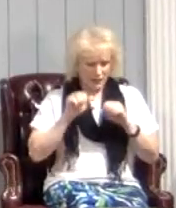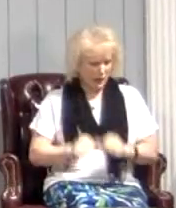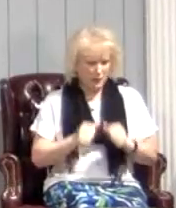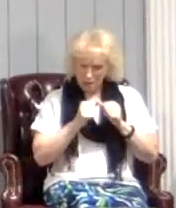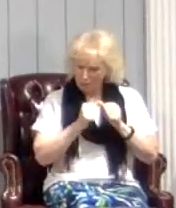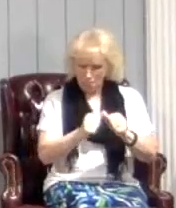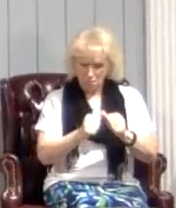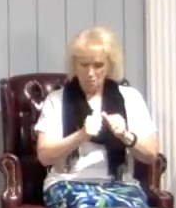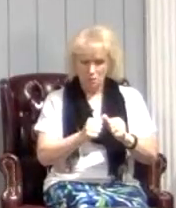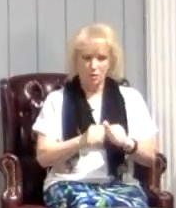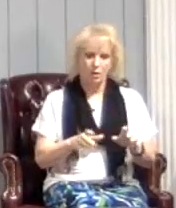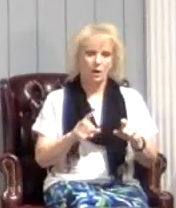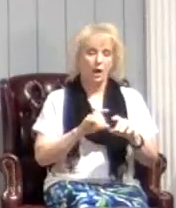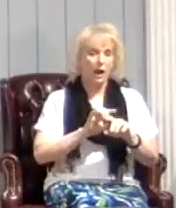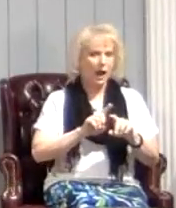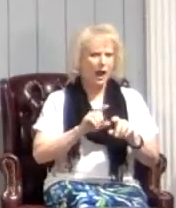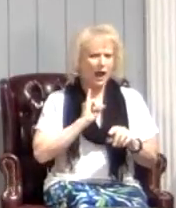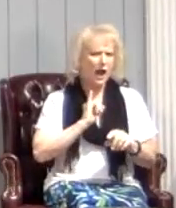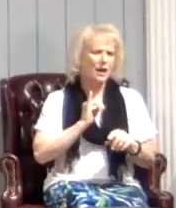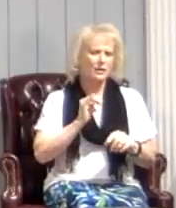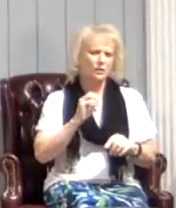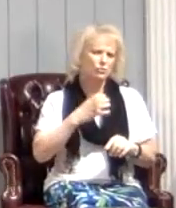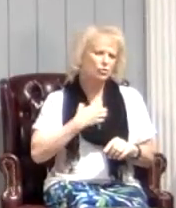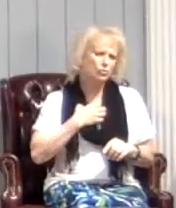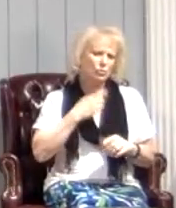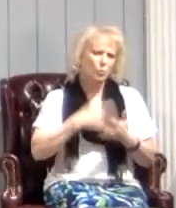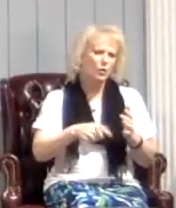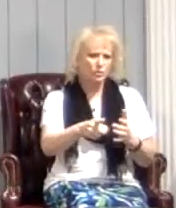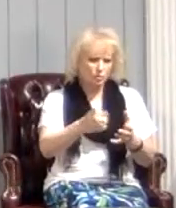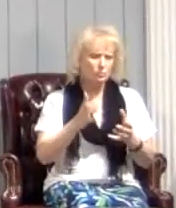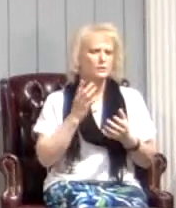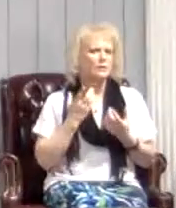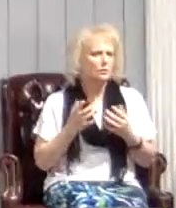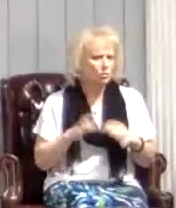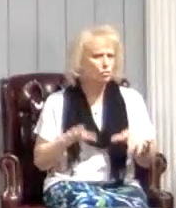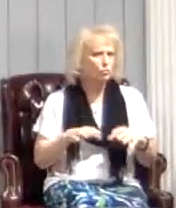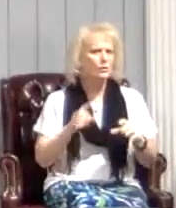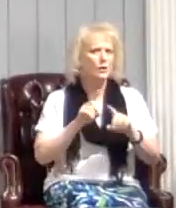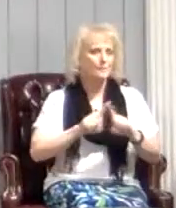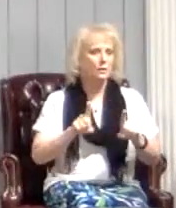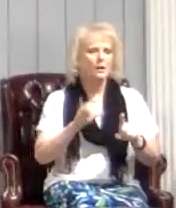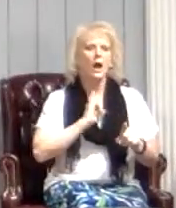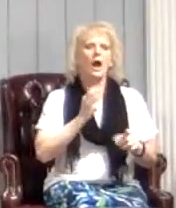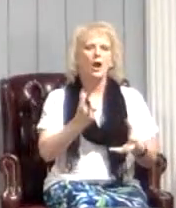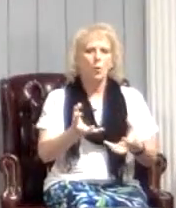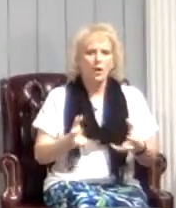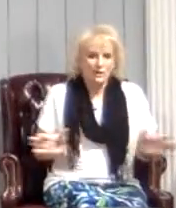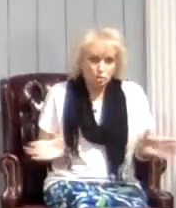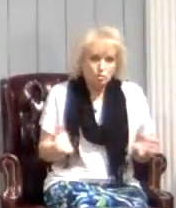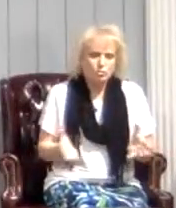want to criticize what you've been doing in your walk with the Lord, but I do want to encourage you,